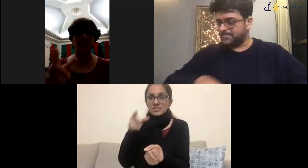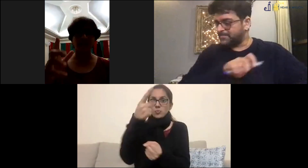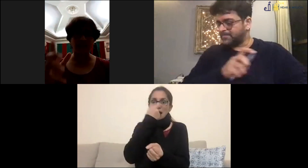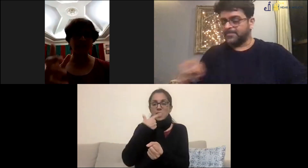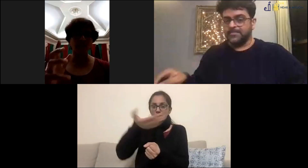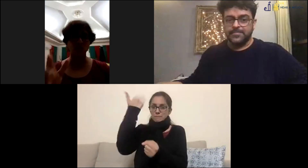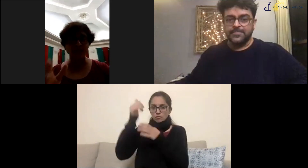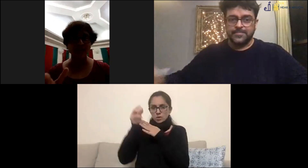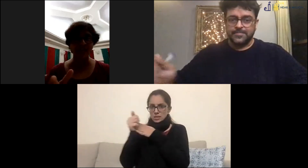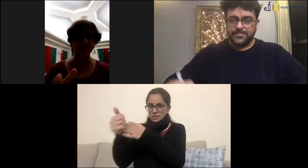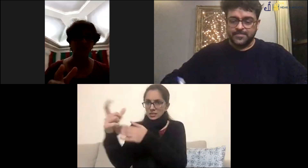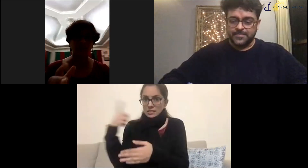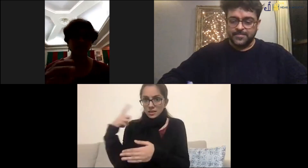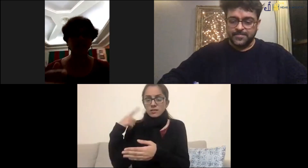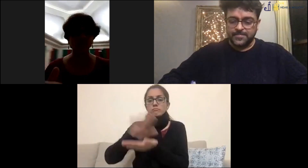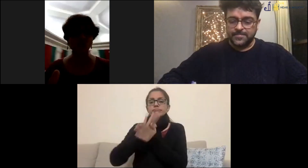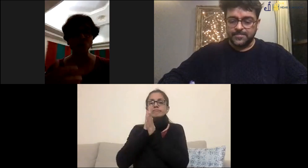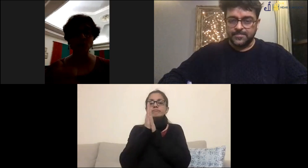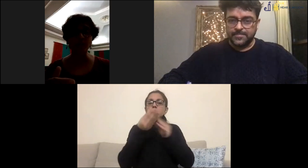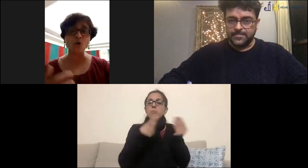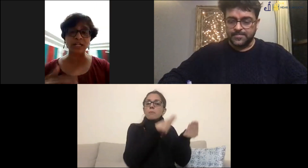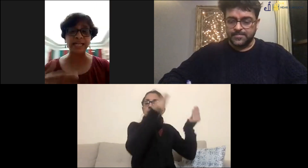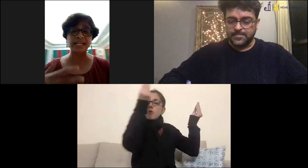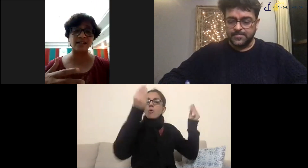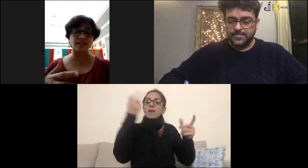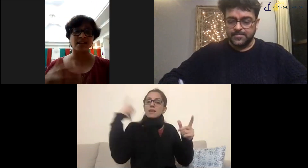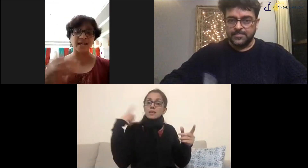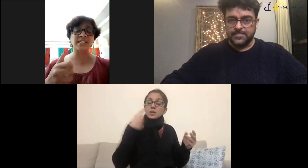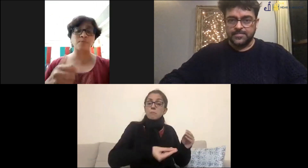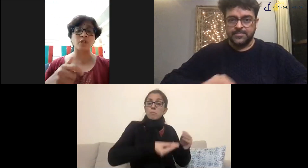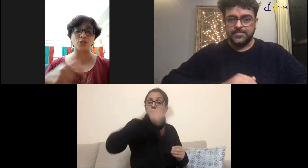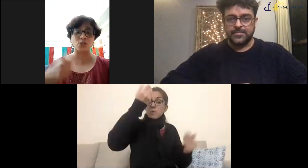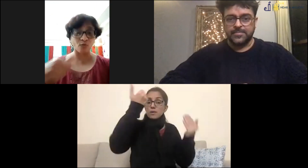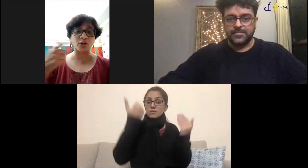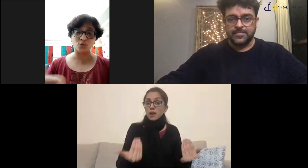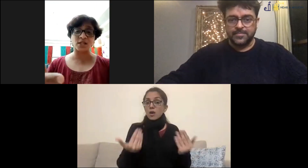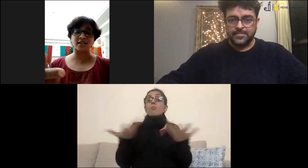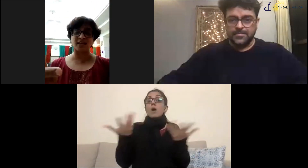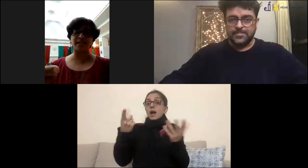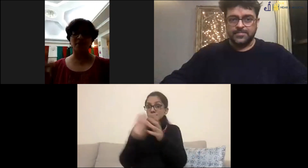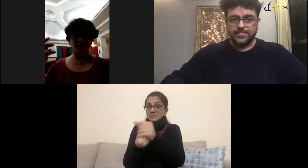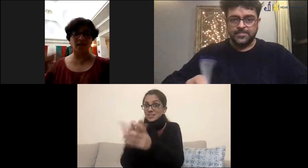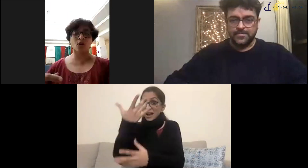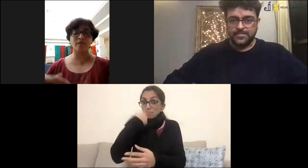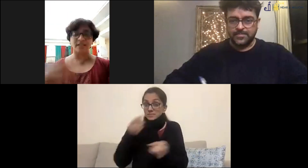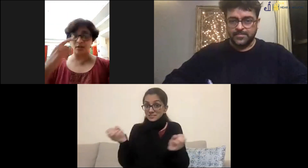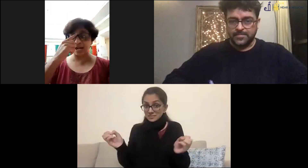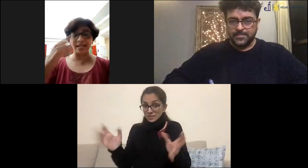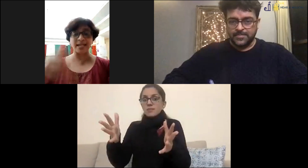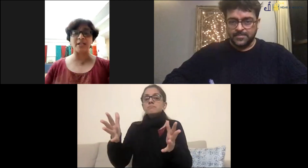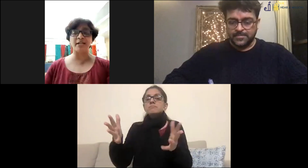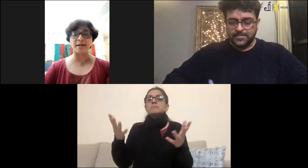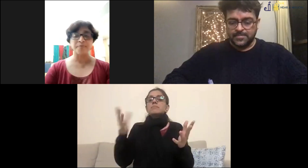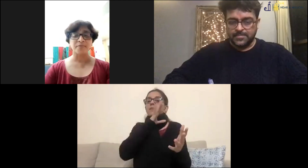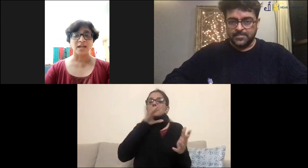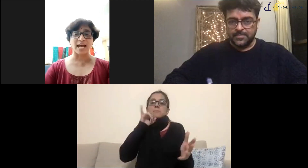it. And today, if there are going to be more leaders, it's because of what you started, Alim, along with, at